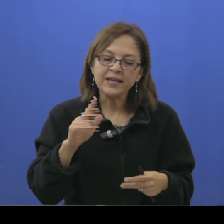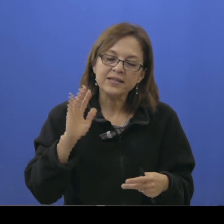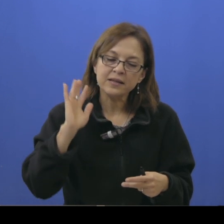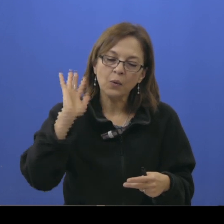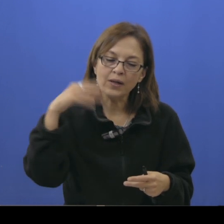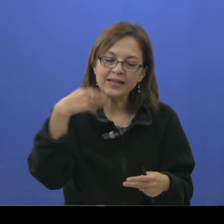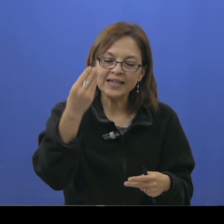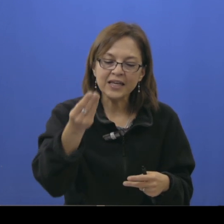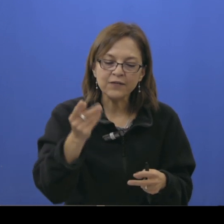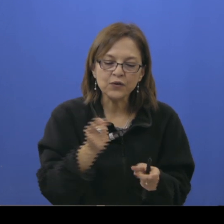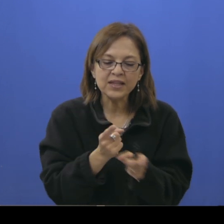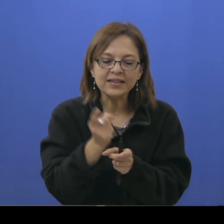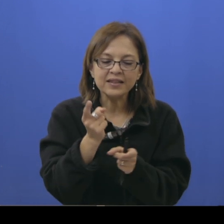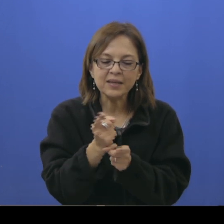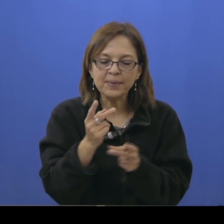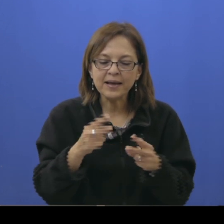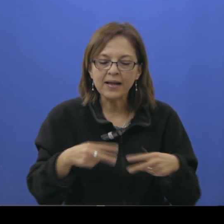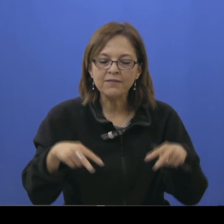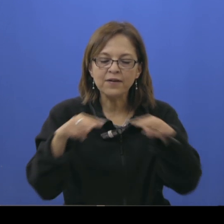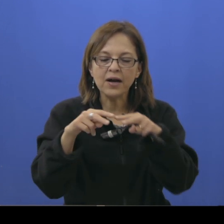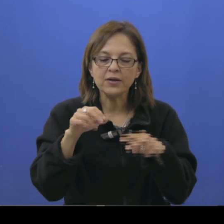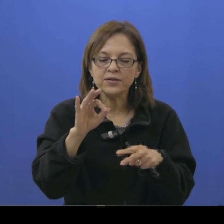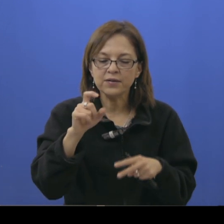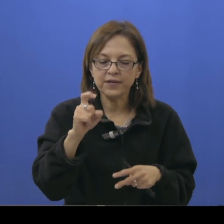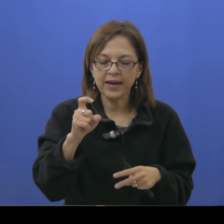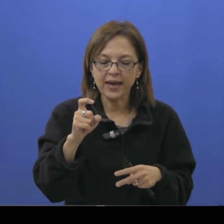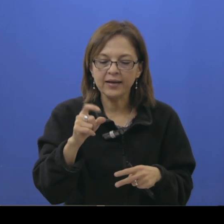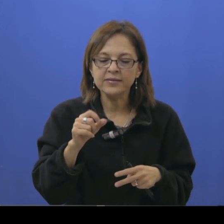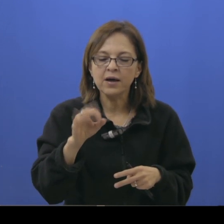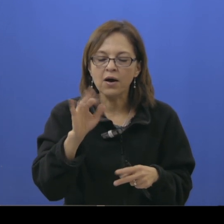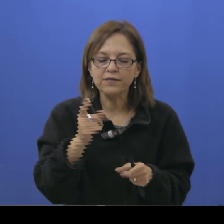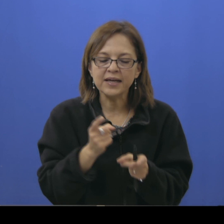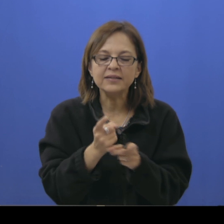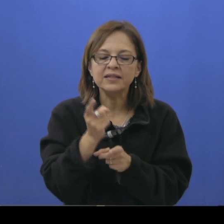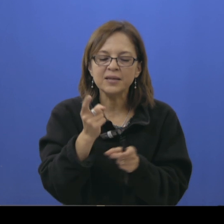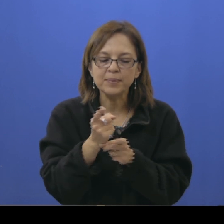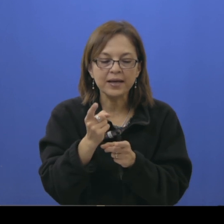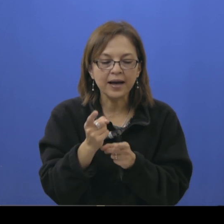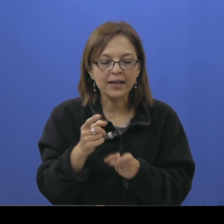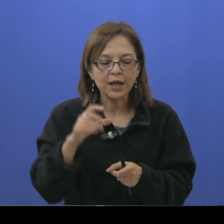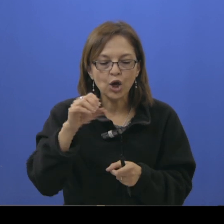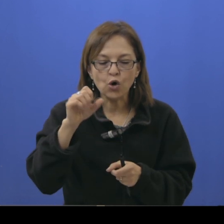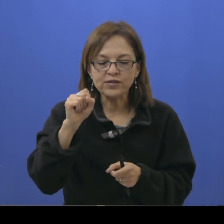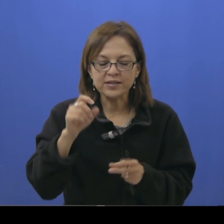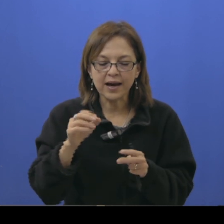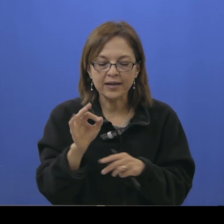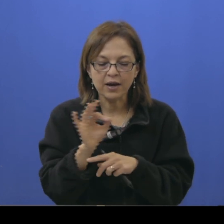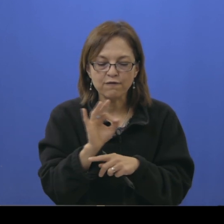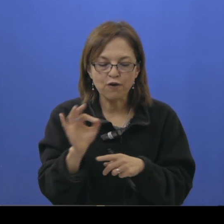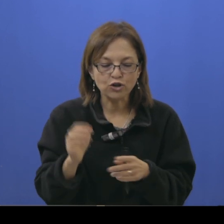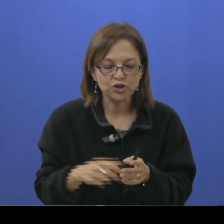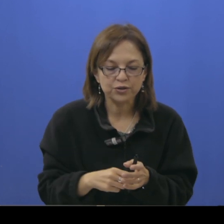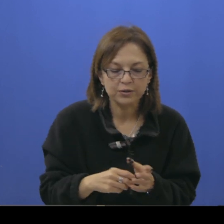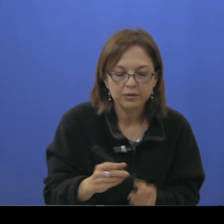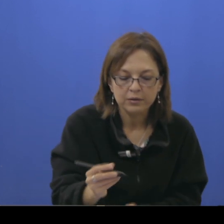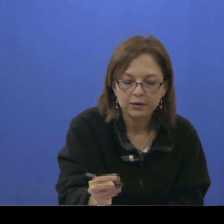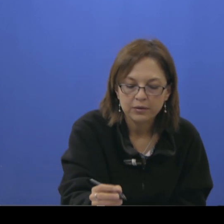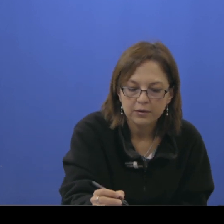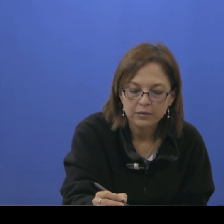And this will give you the typical values of x of the typical cosine